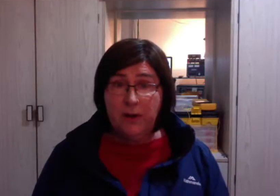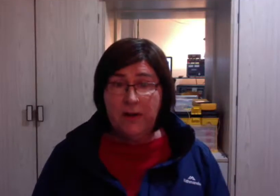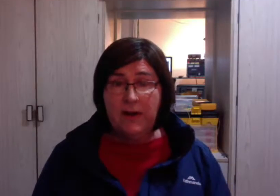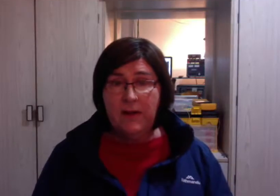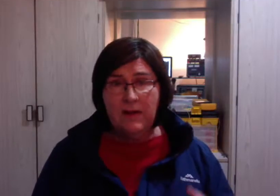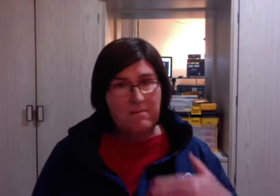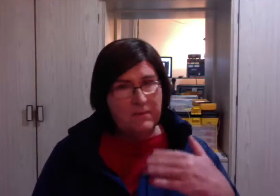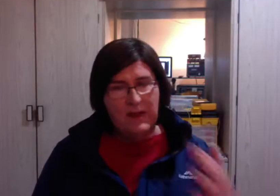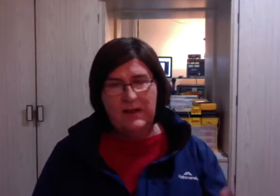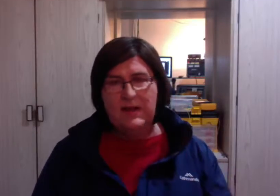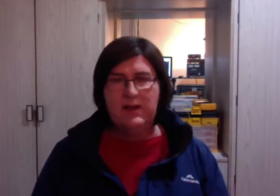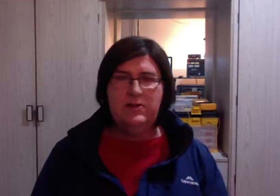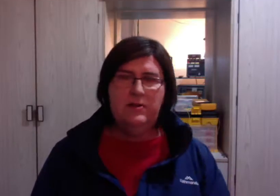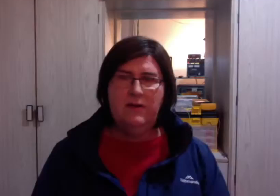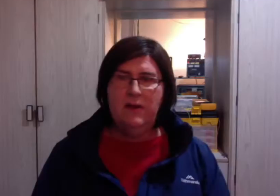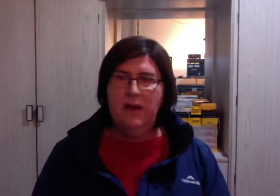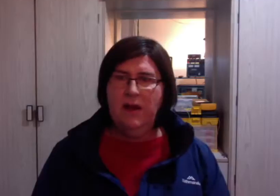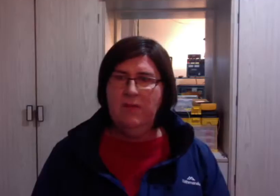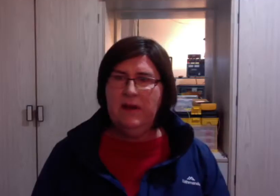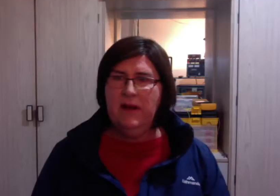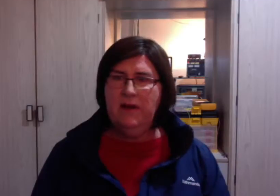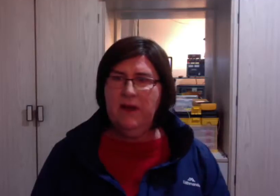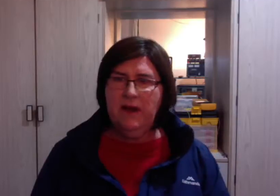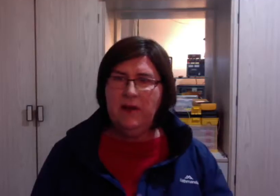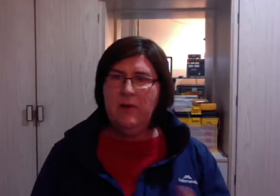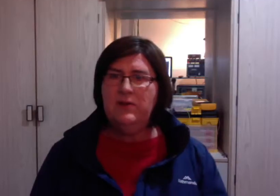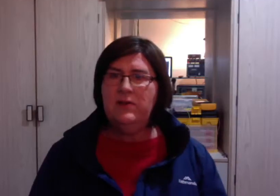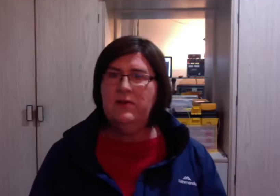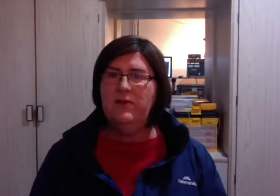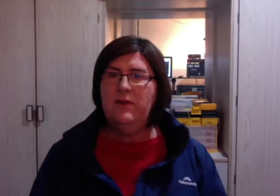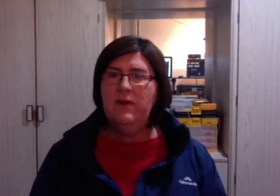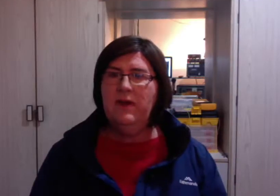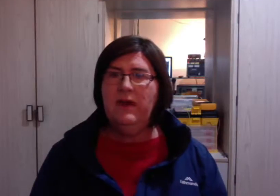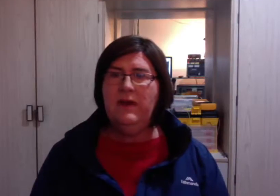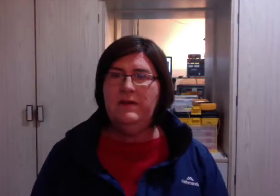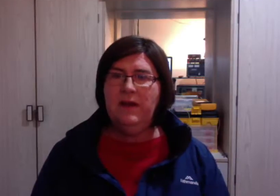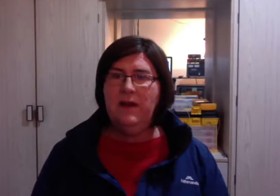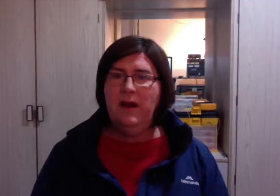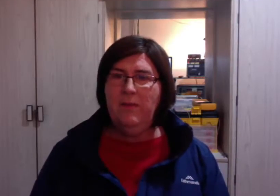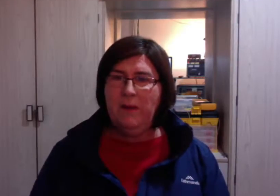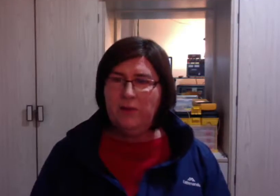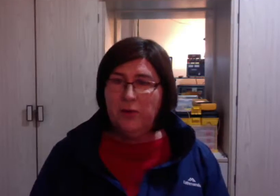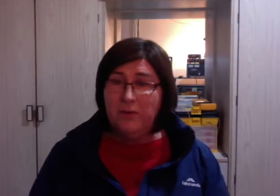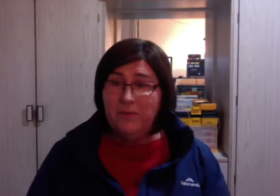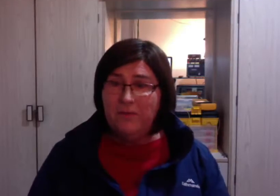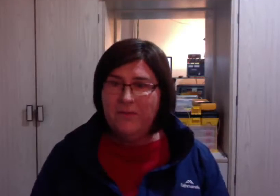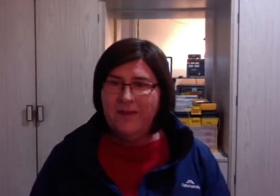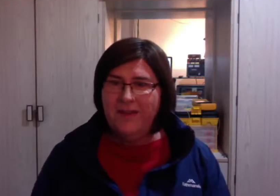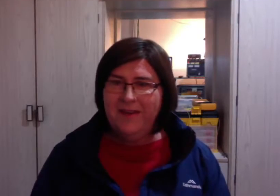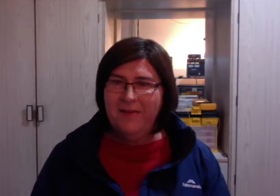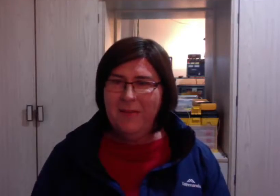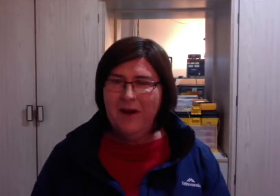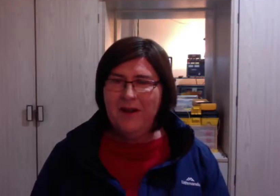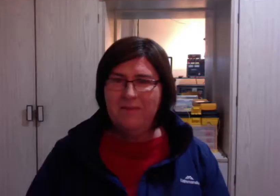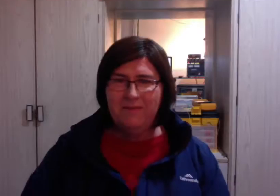quantity, get in touch and we can answer any questions. And hope that was good. Thanks, everybody.